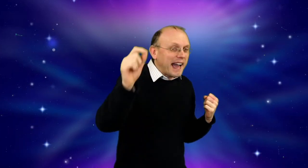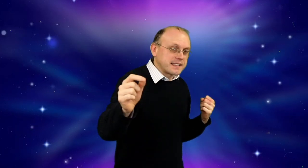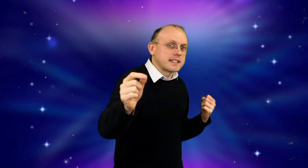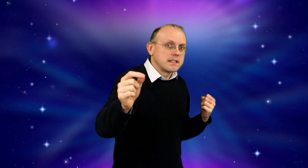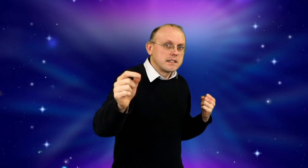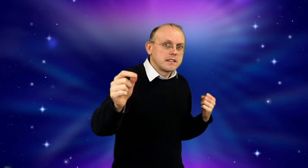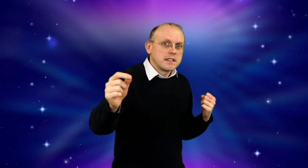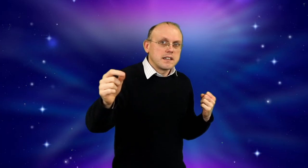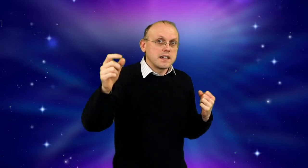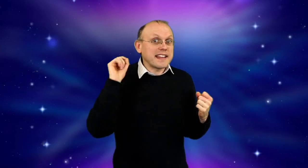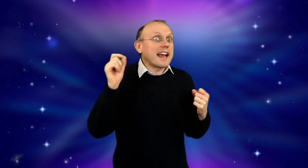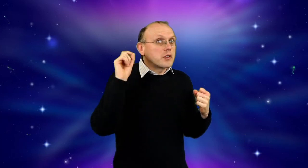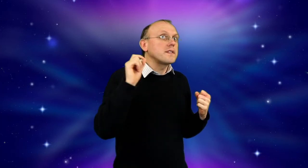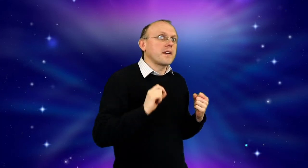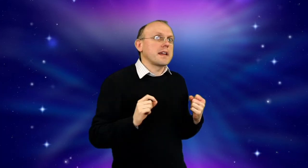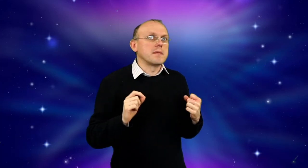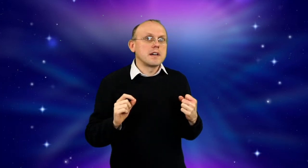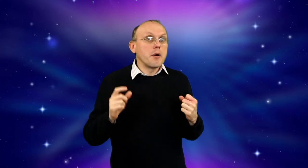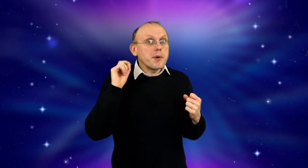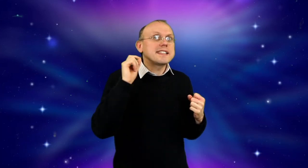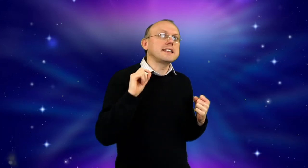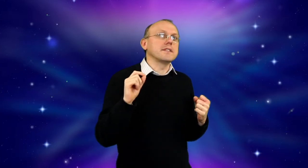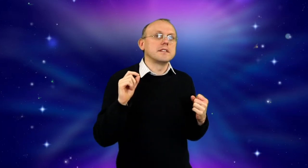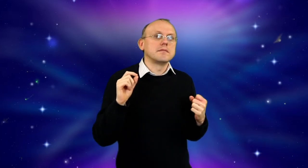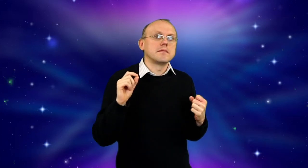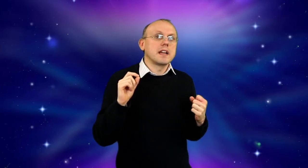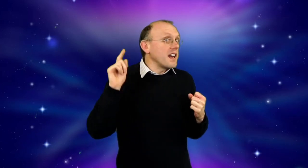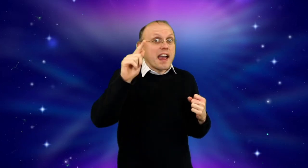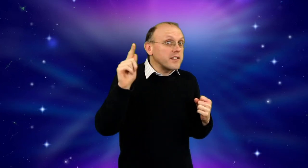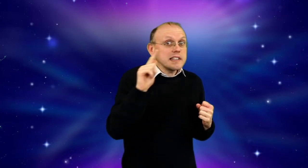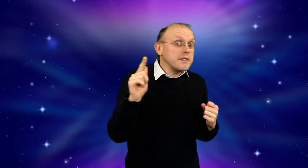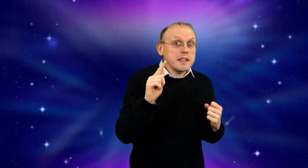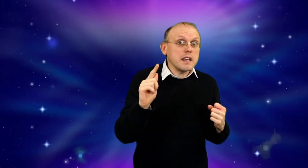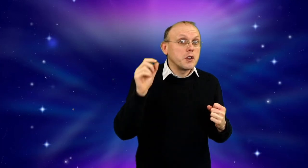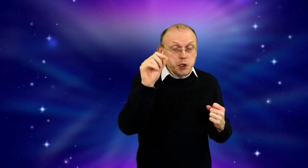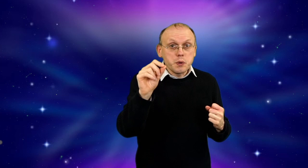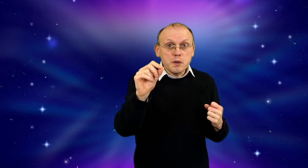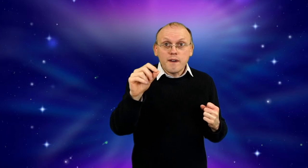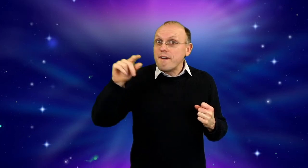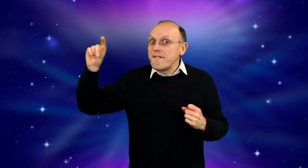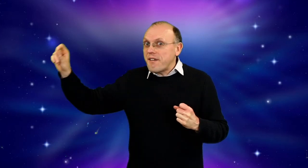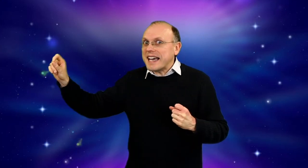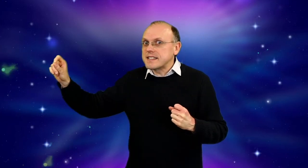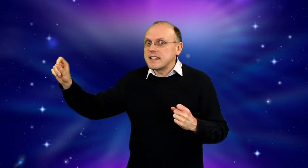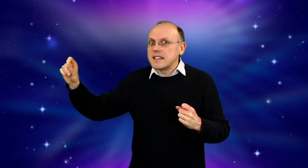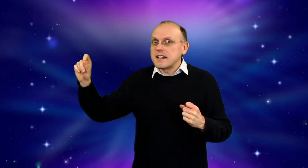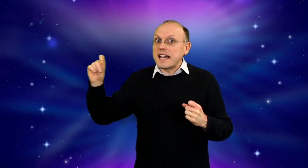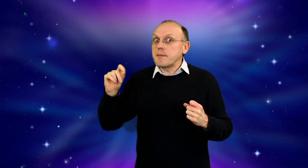facts that are good for them, positive. They are not giving you facts that make